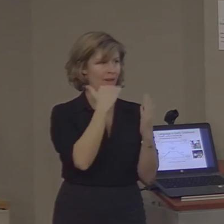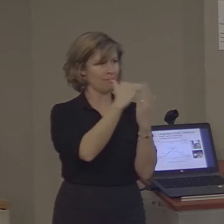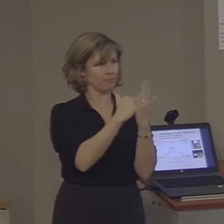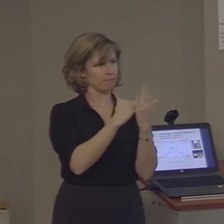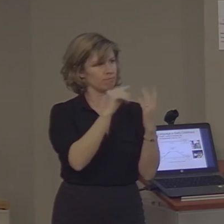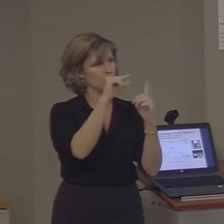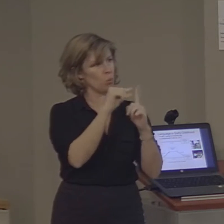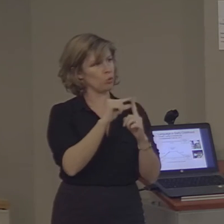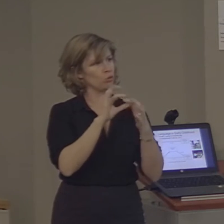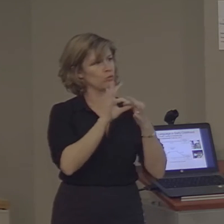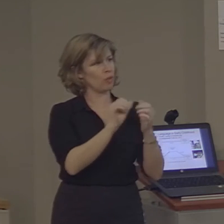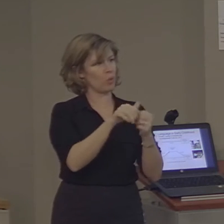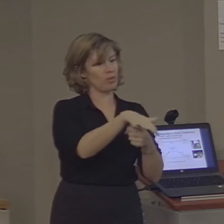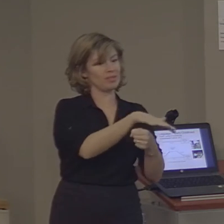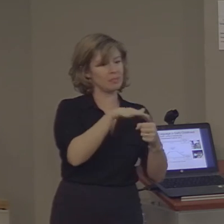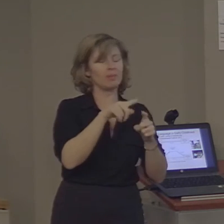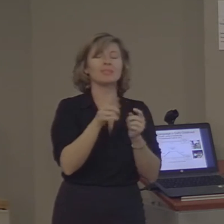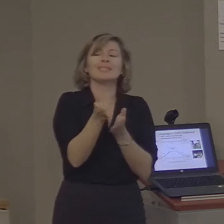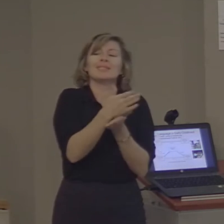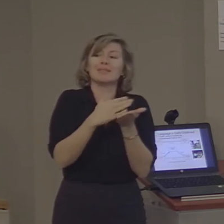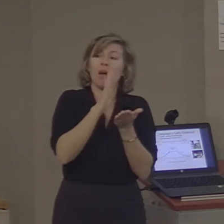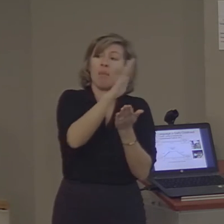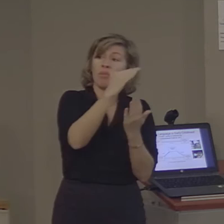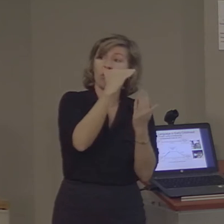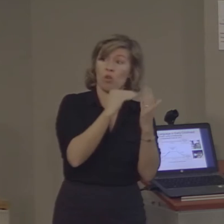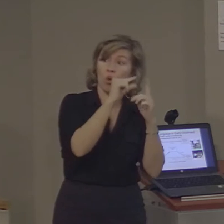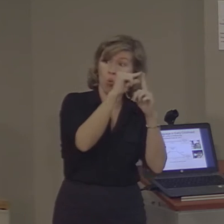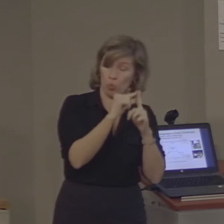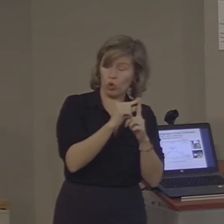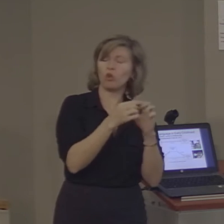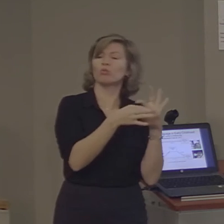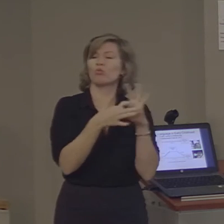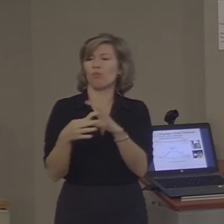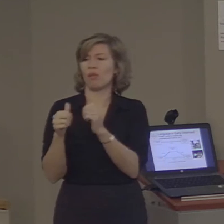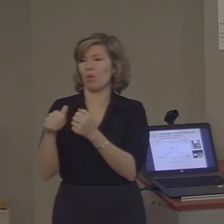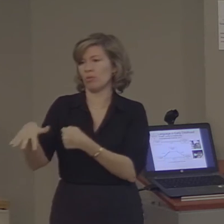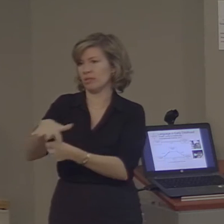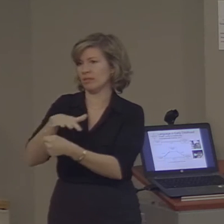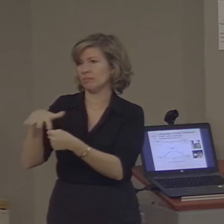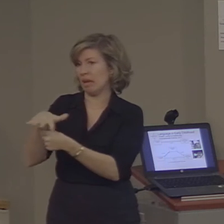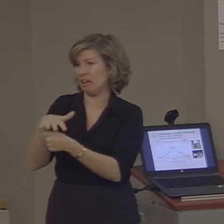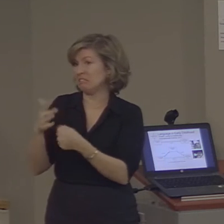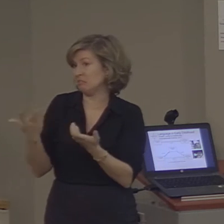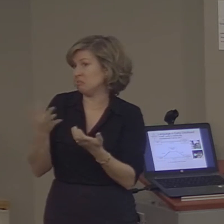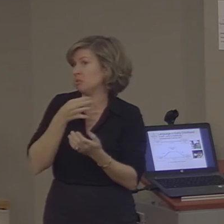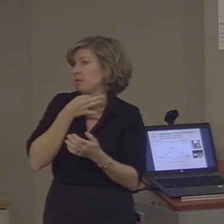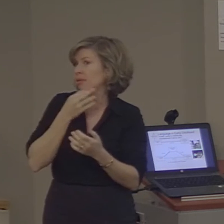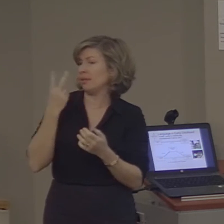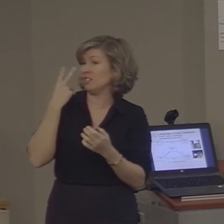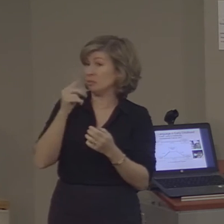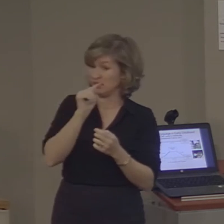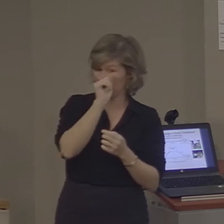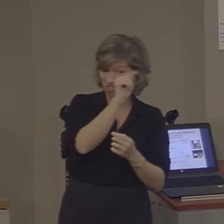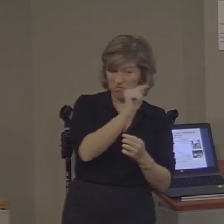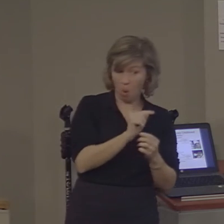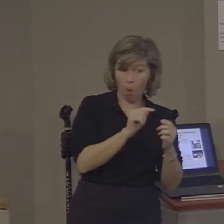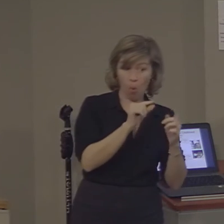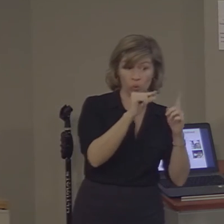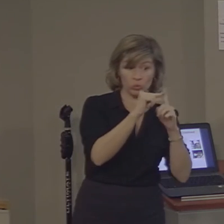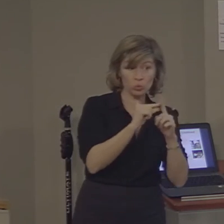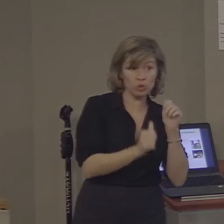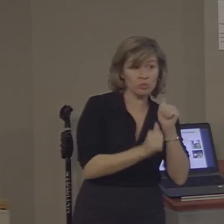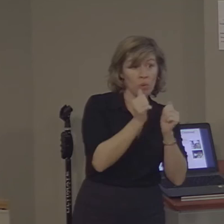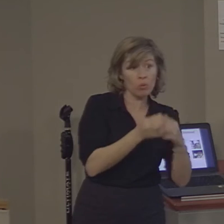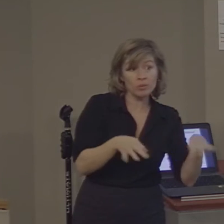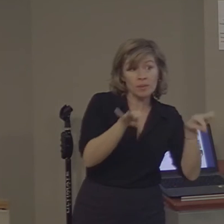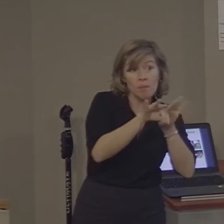but some of the words are spatial words, and it would be interesting to really see if those were the ones that were most